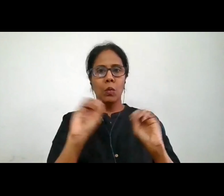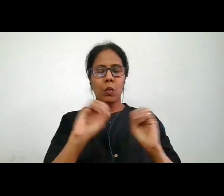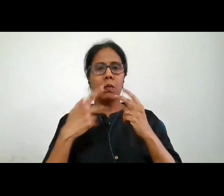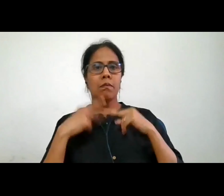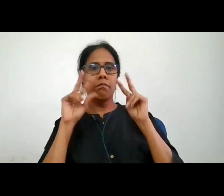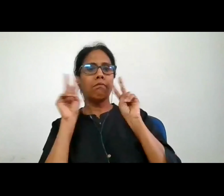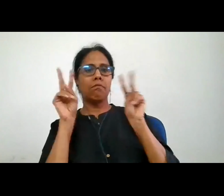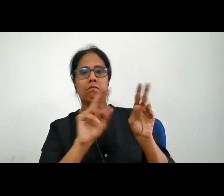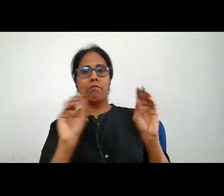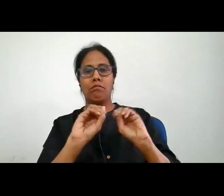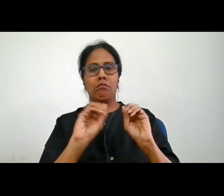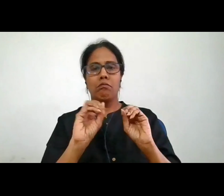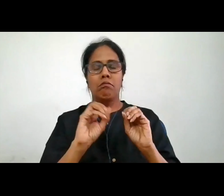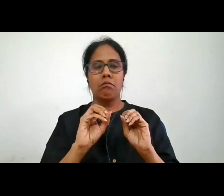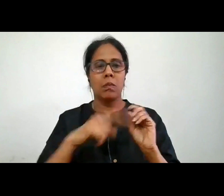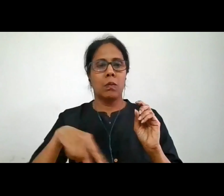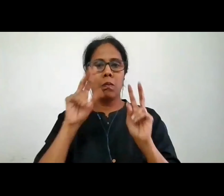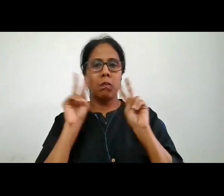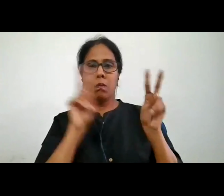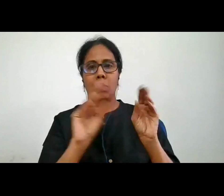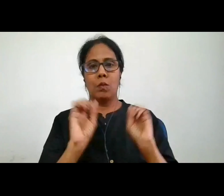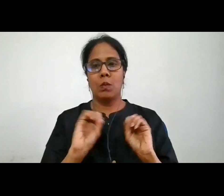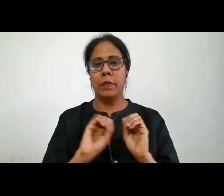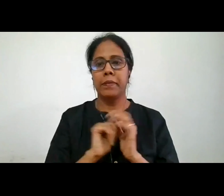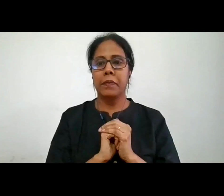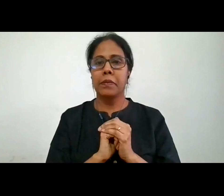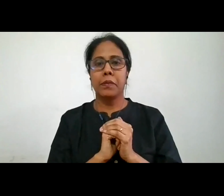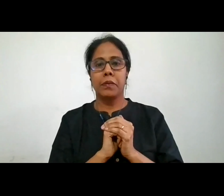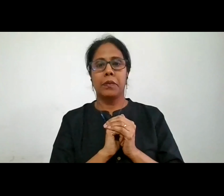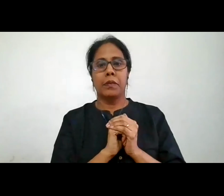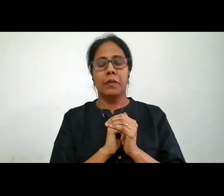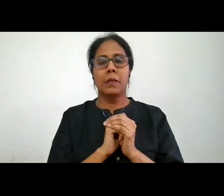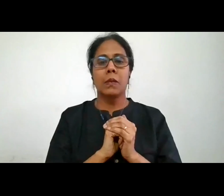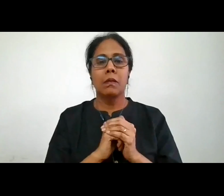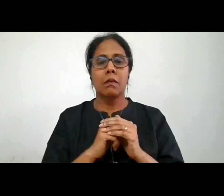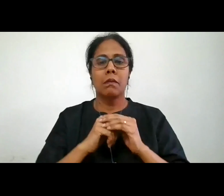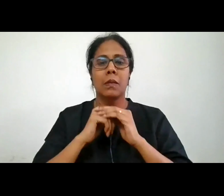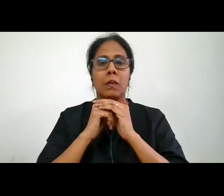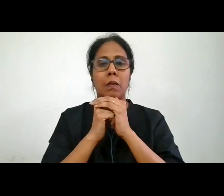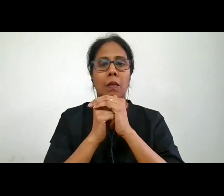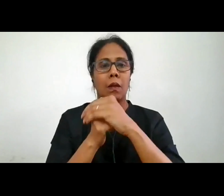It's not visible, sir. Yes. yet. Not yet, sir.